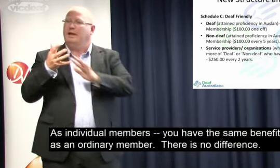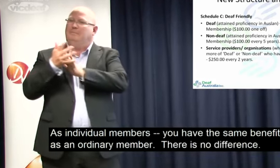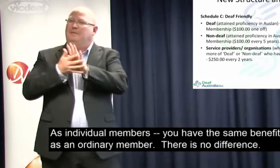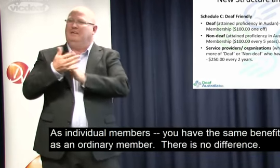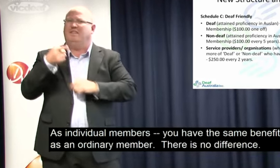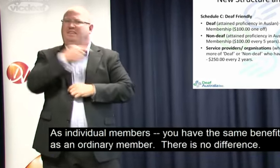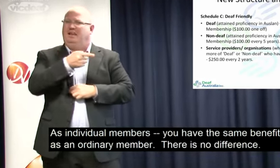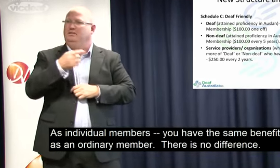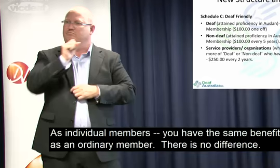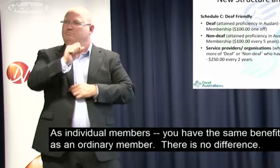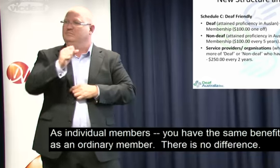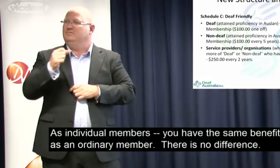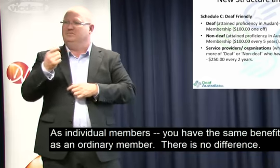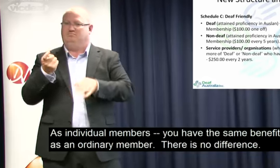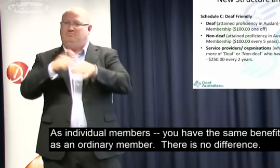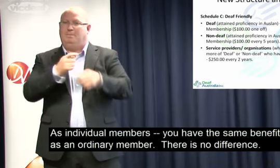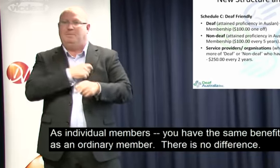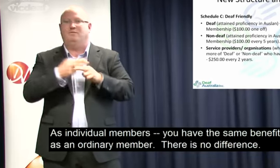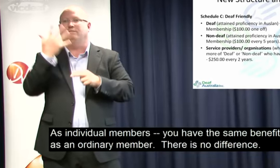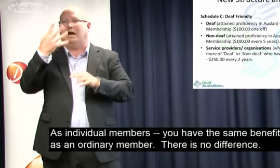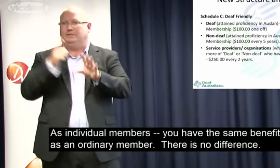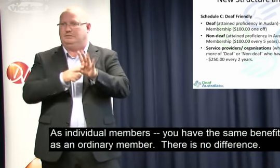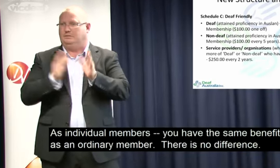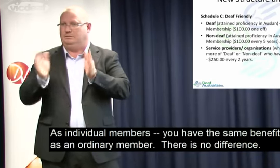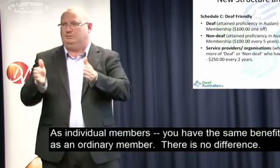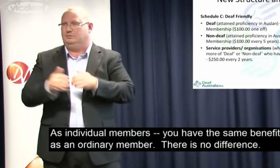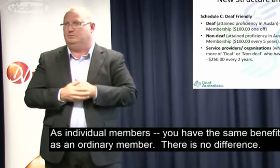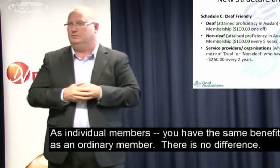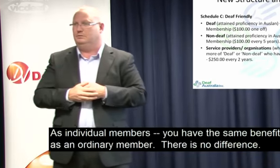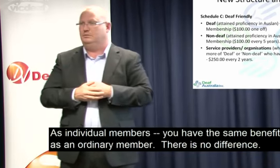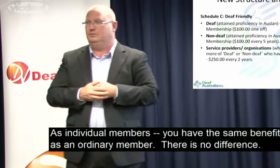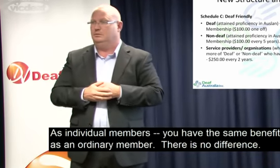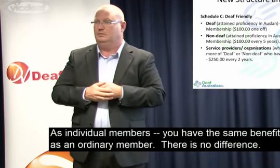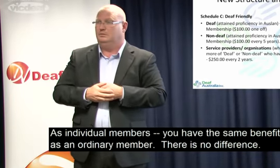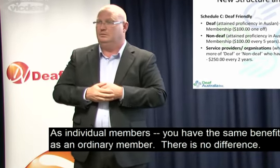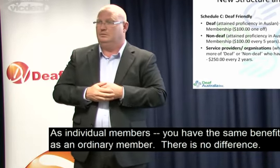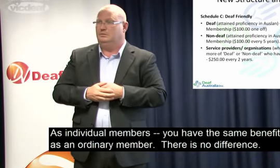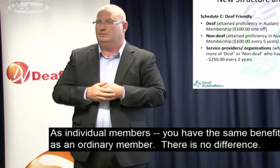For hearing people, it means that they can have membership for 5 years.